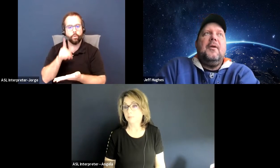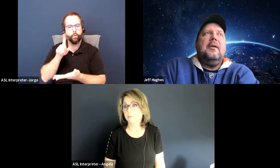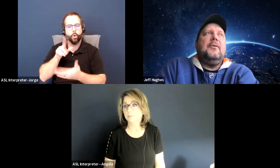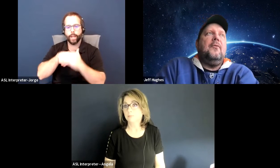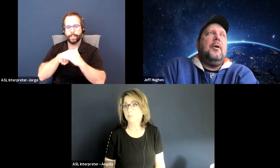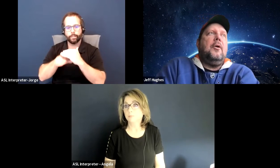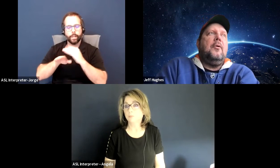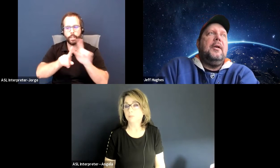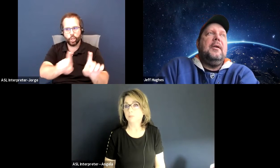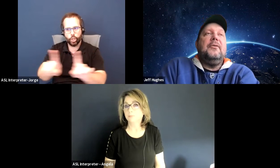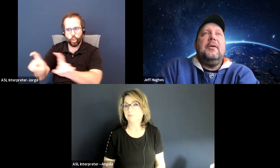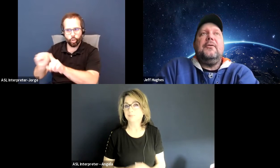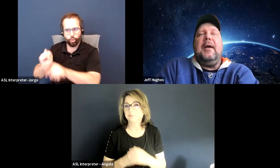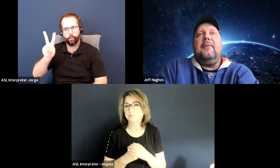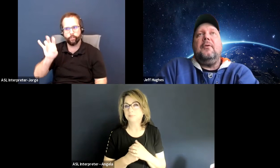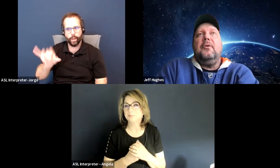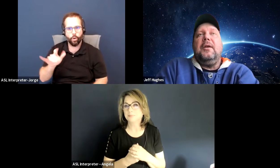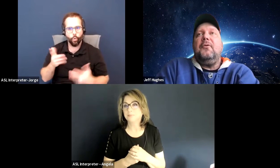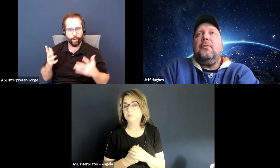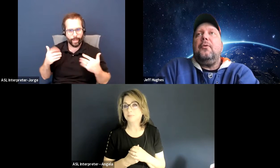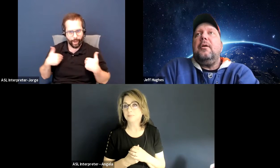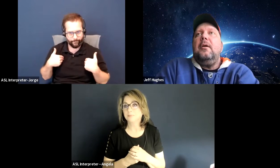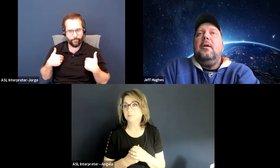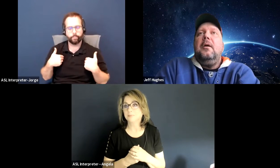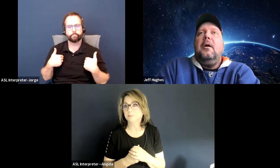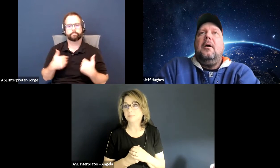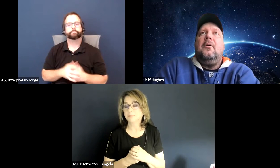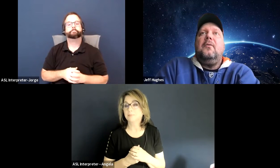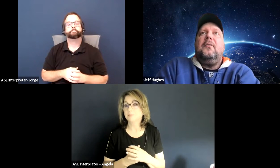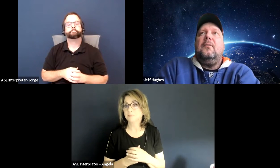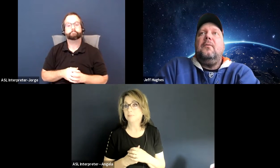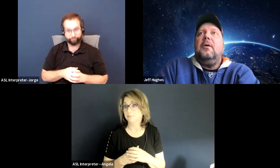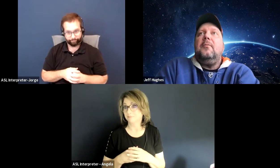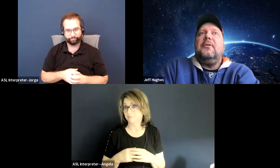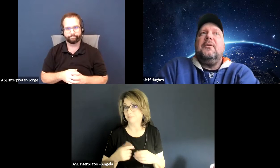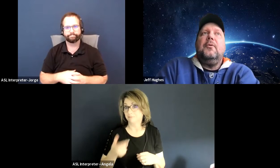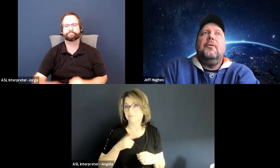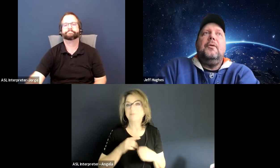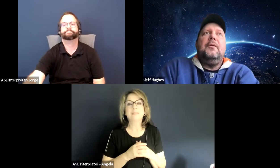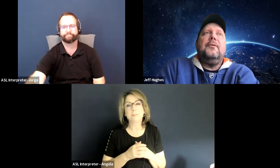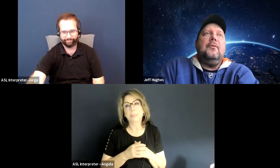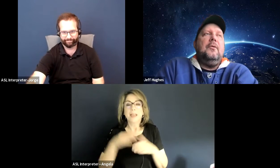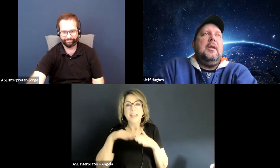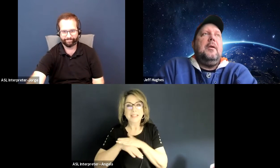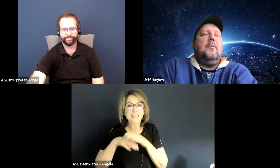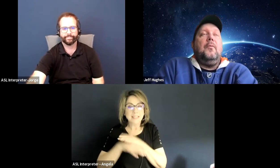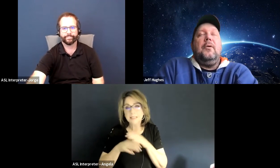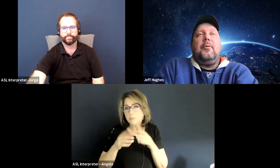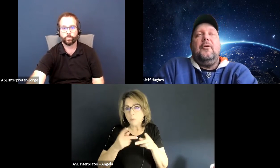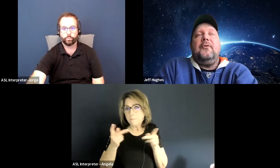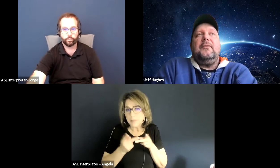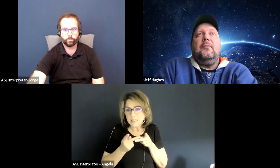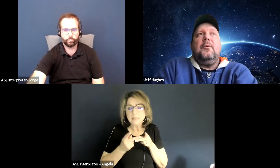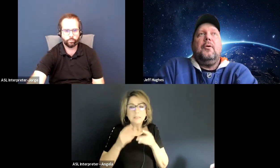accessibility surveys of what already exists, to have a good inventory of accessible units. One